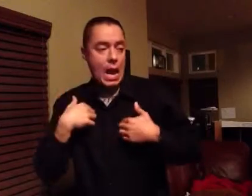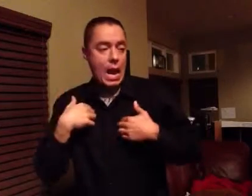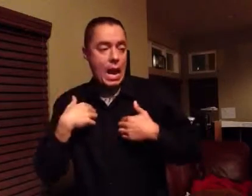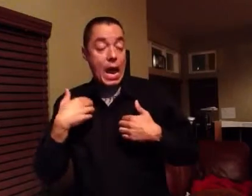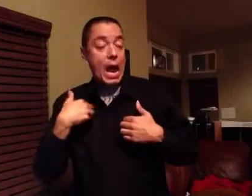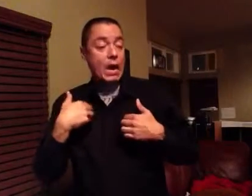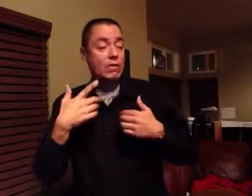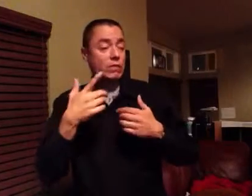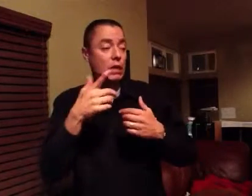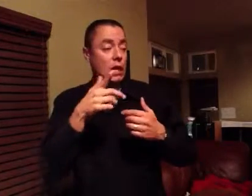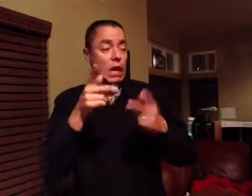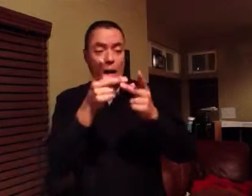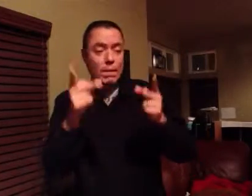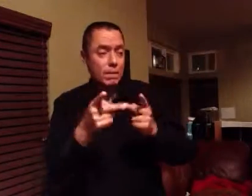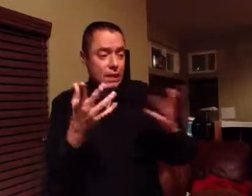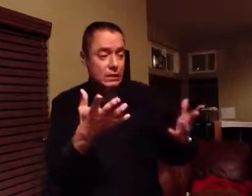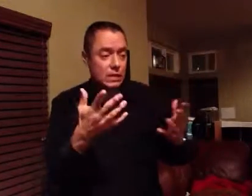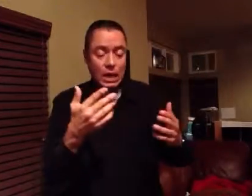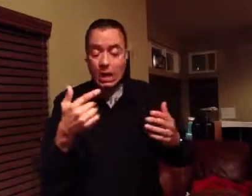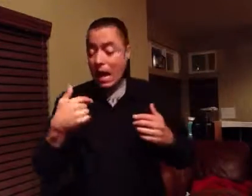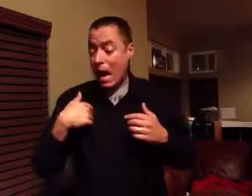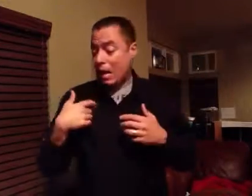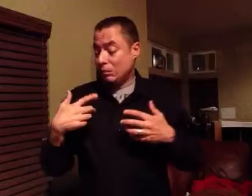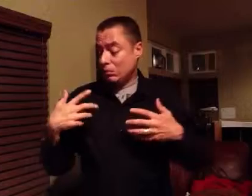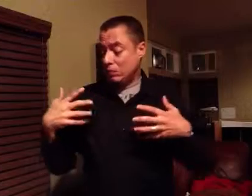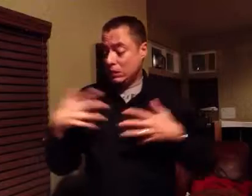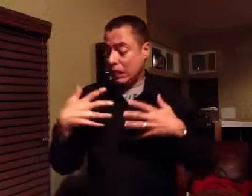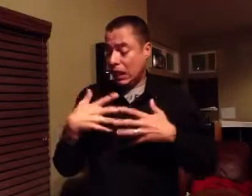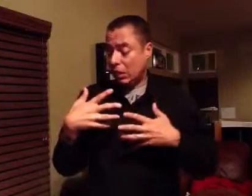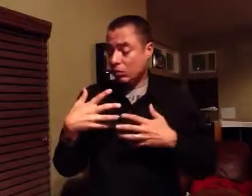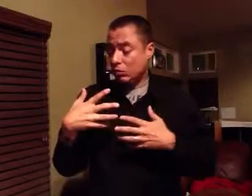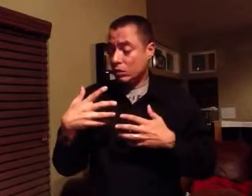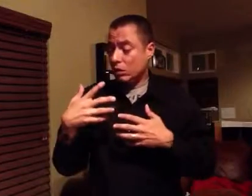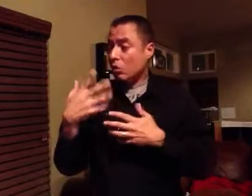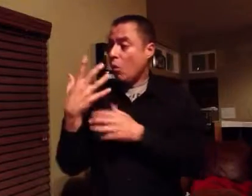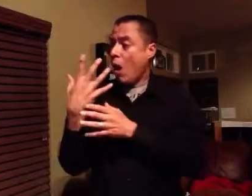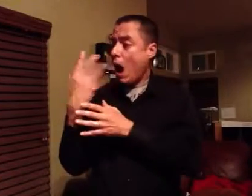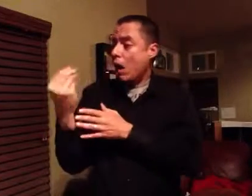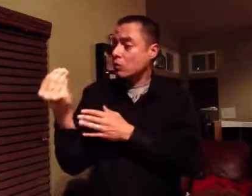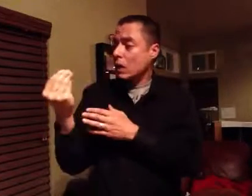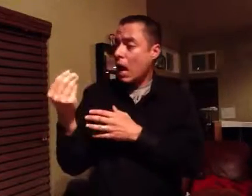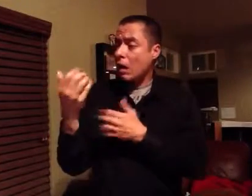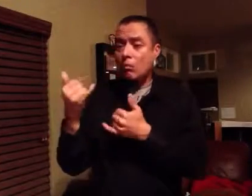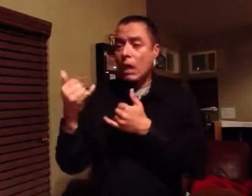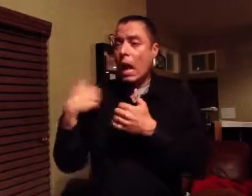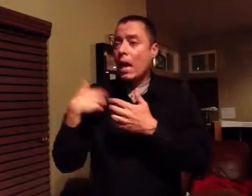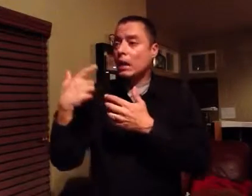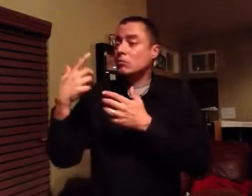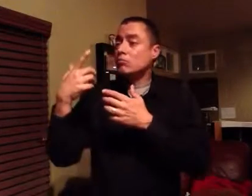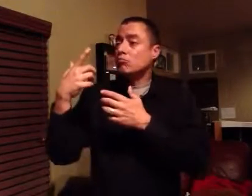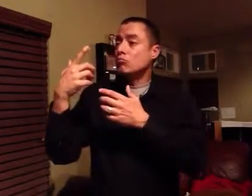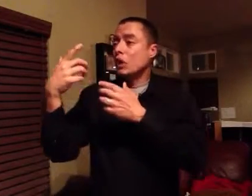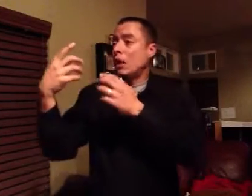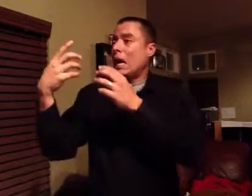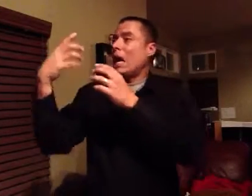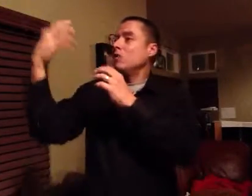I am afraid to go out in the sun now because of the holes in our ozone. I am afraid to rid the air